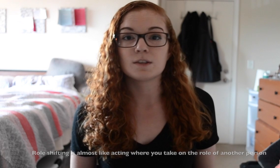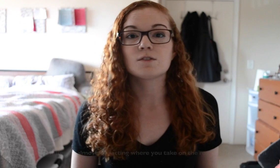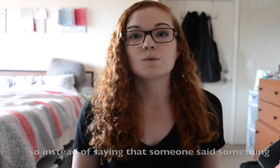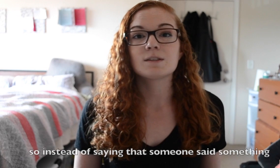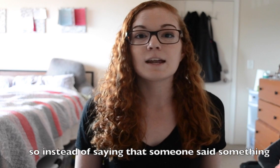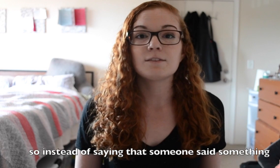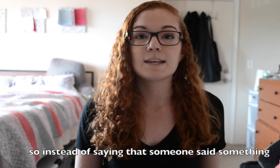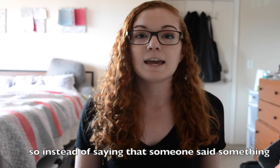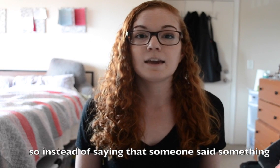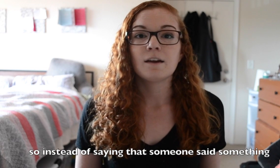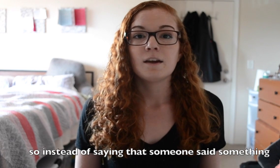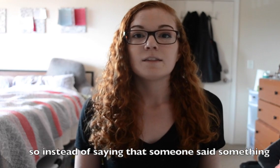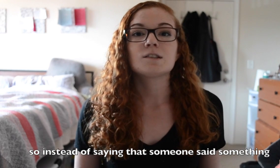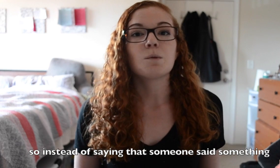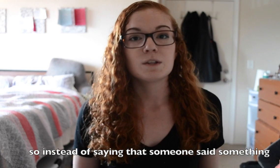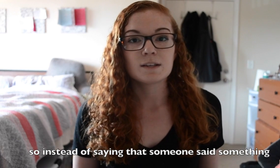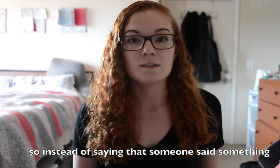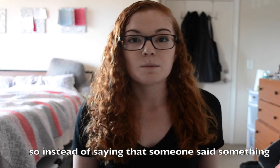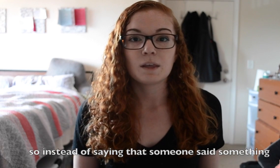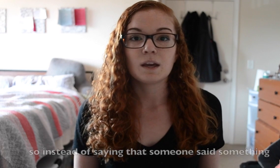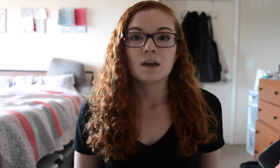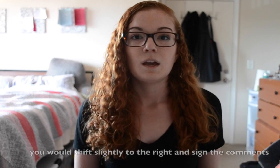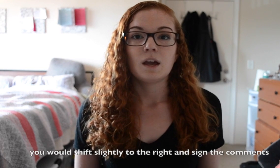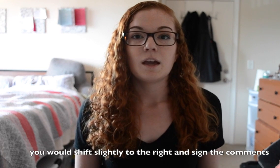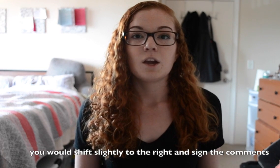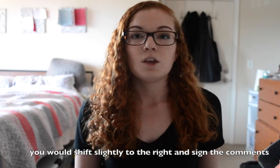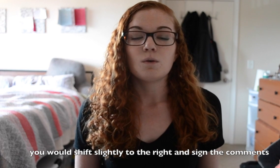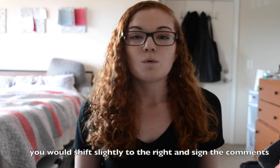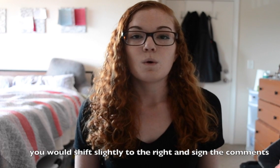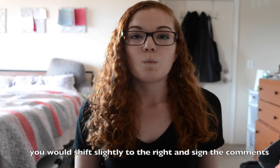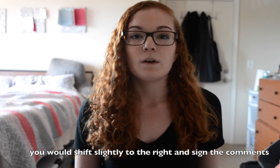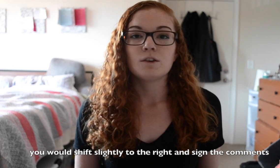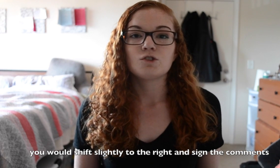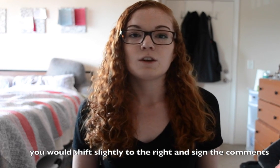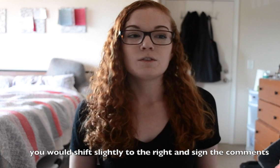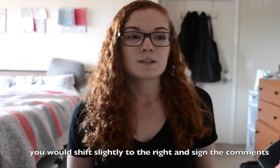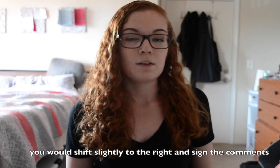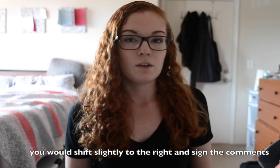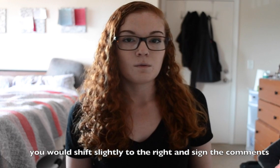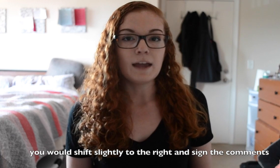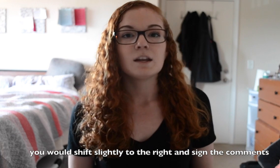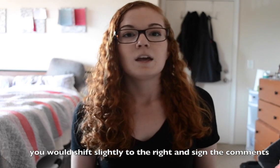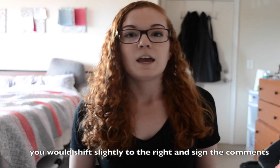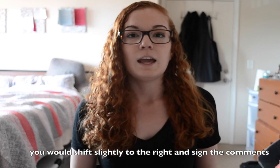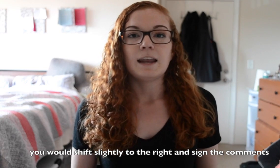So instead of saying that someone said something, and you would shift slightly to the right